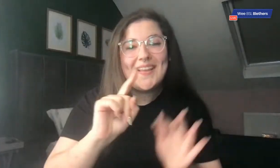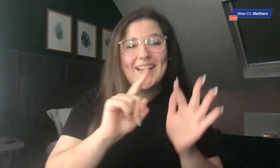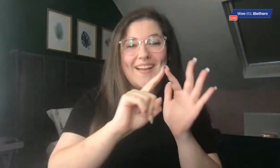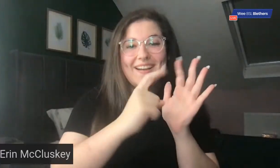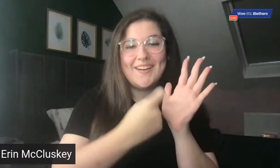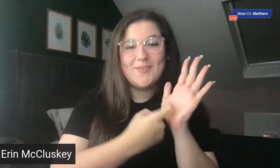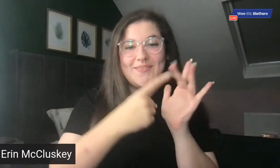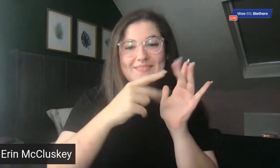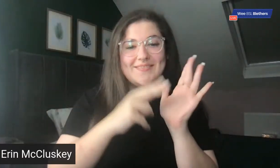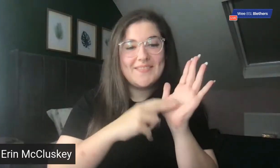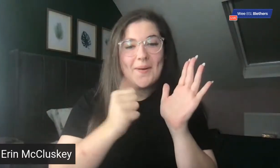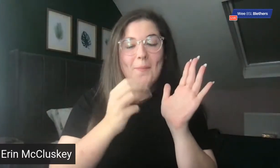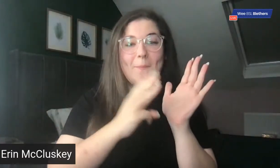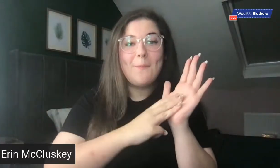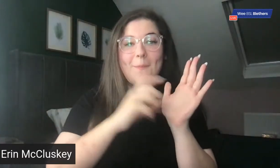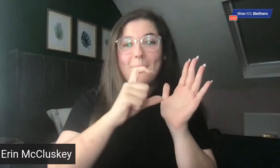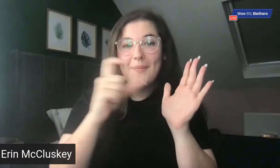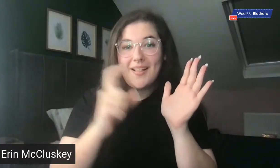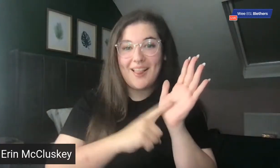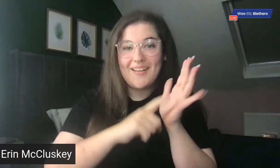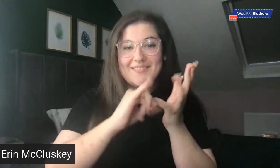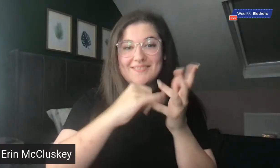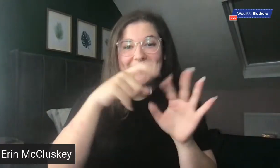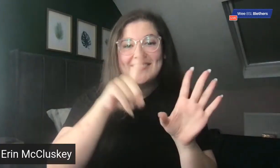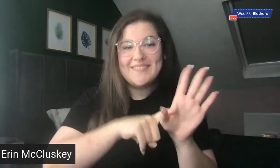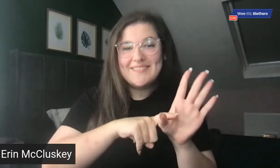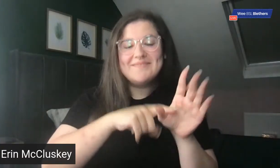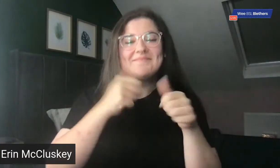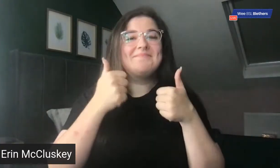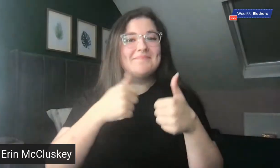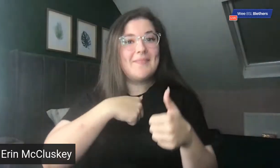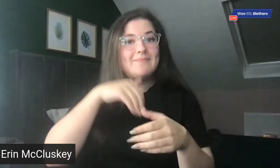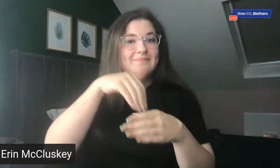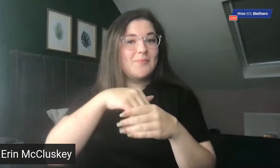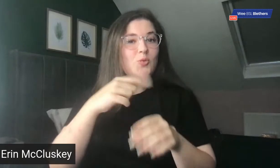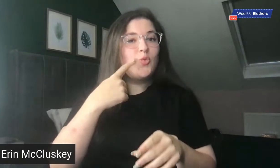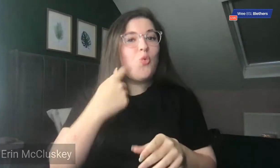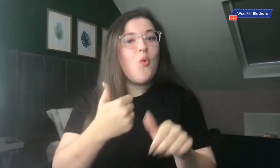Hello, everyone. My name is Erin McCluskey,